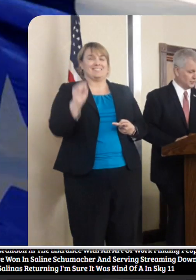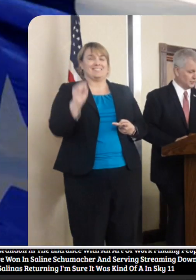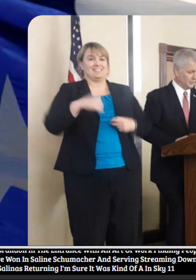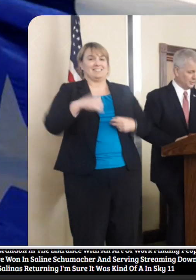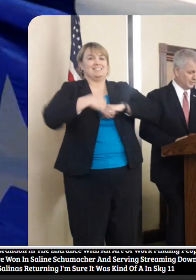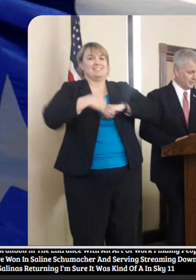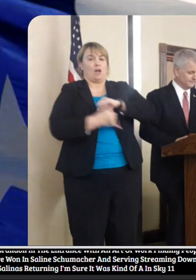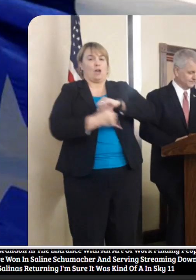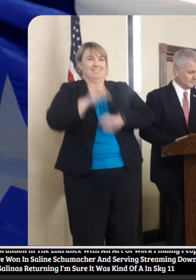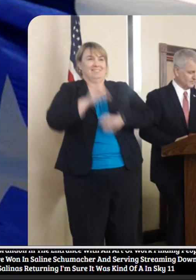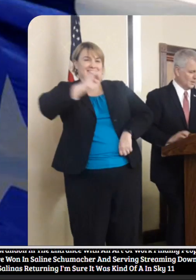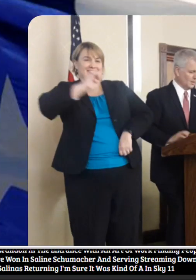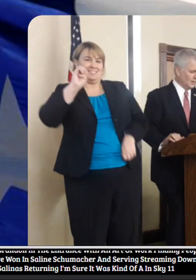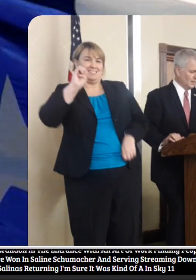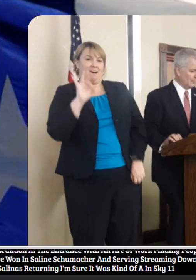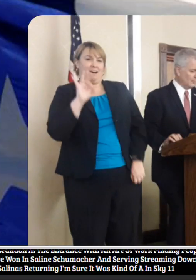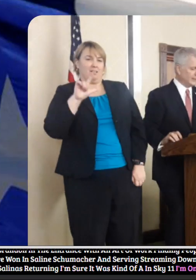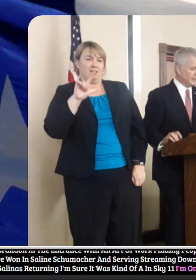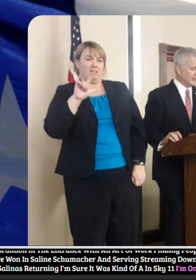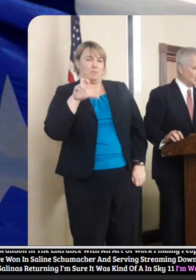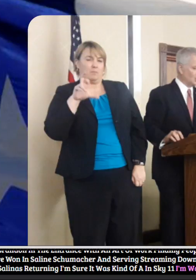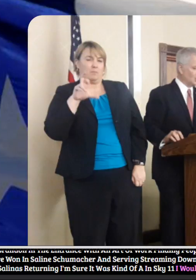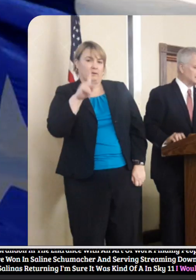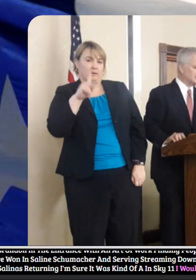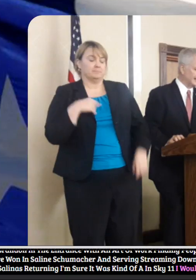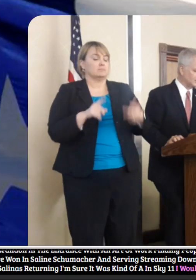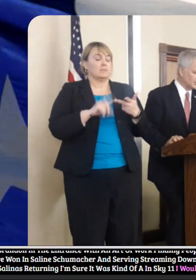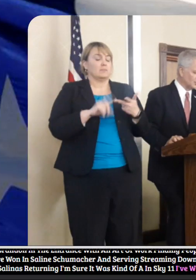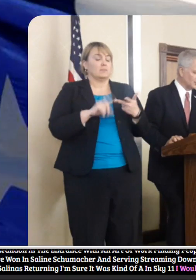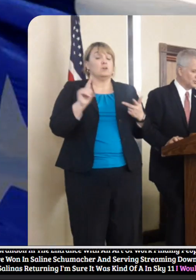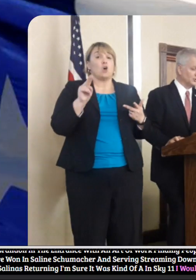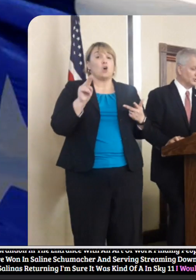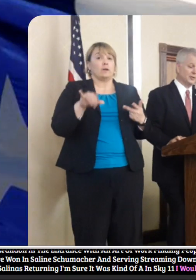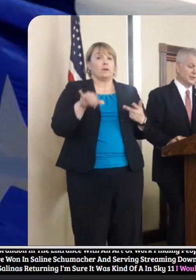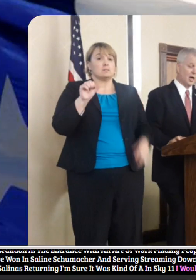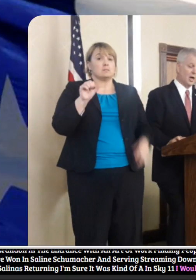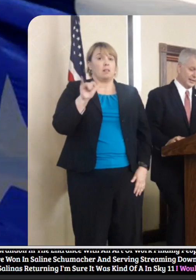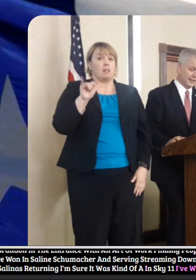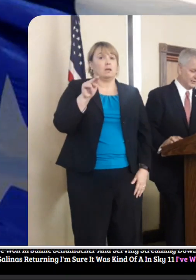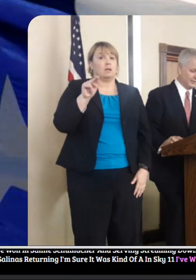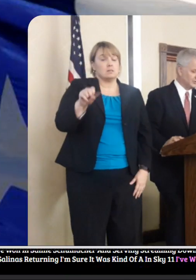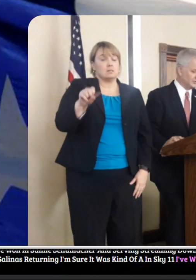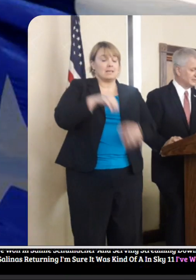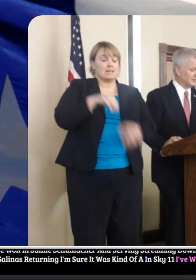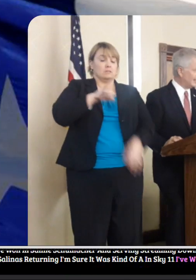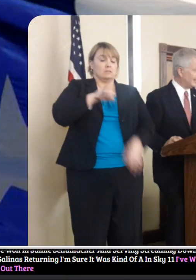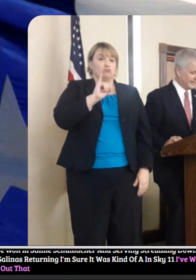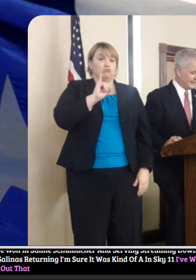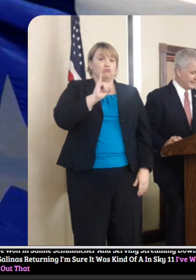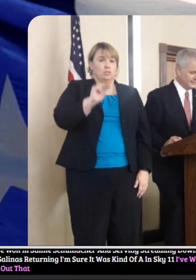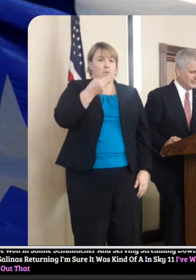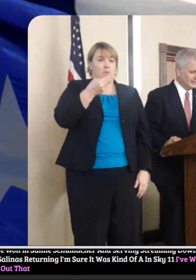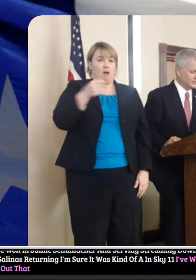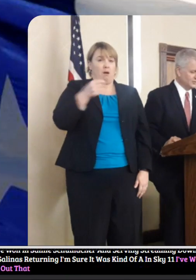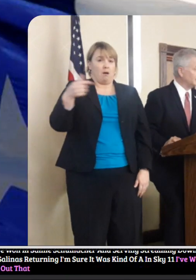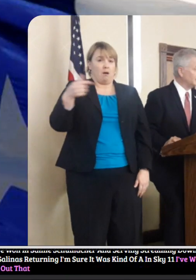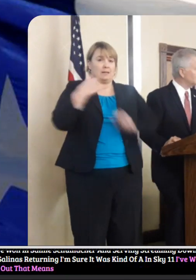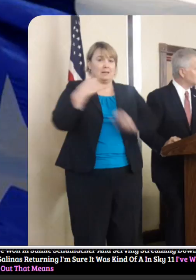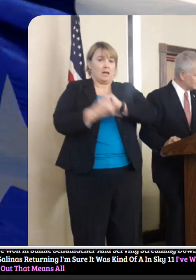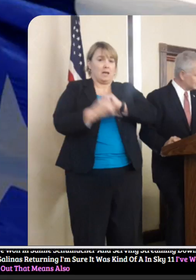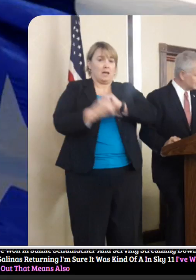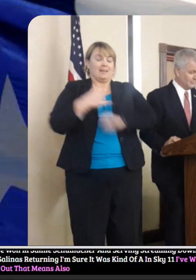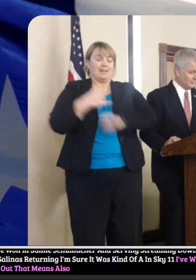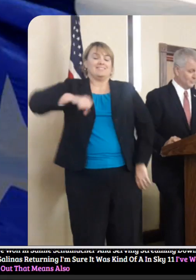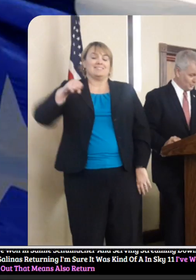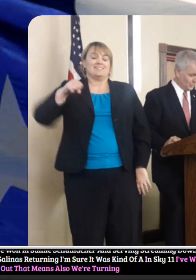chair. I appointed Tony Salinas to serve as chair in Jim Hogg County, which is in South Texas. Tony is also